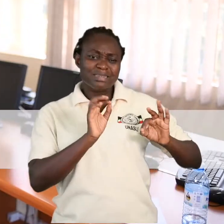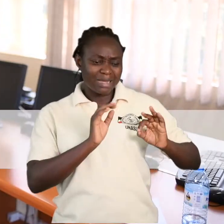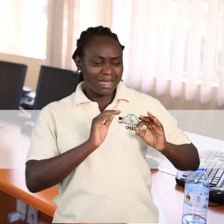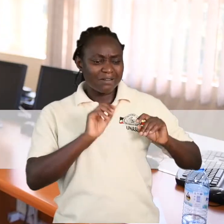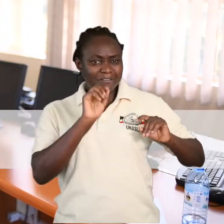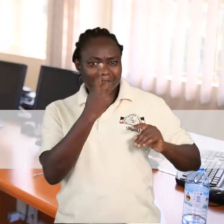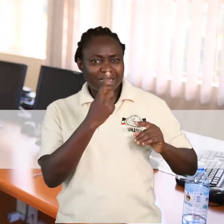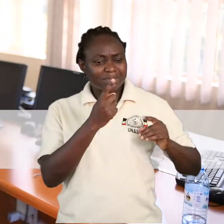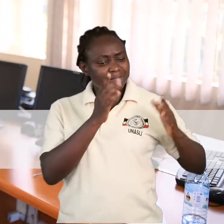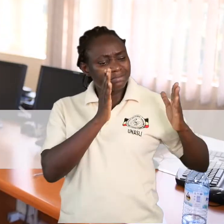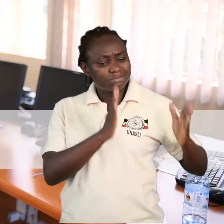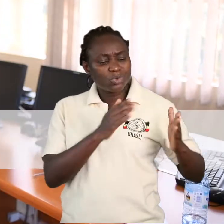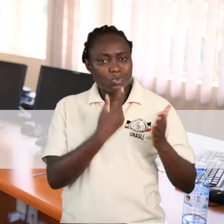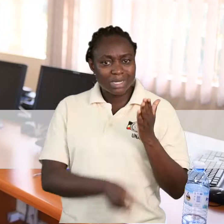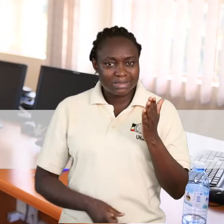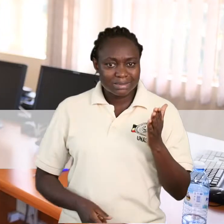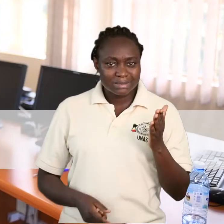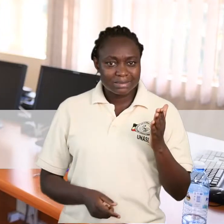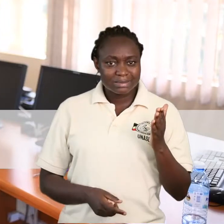Step 1,